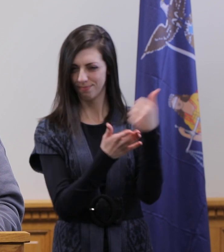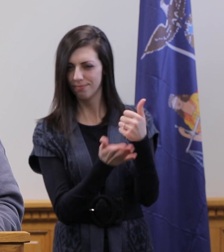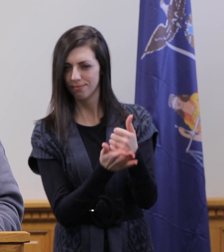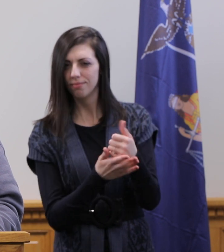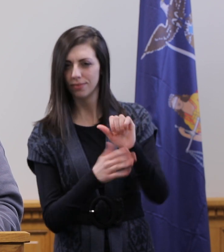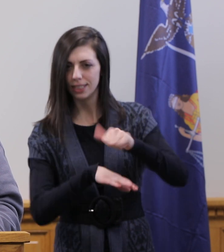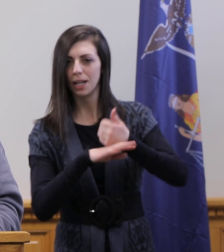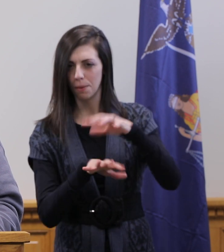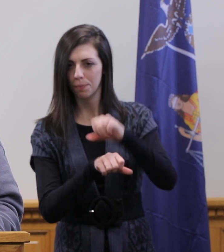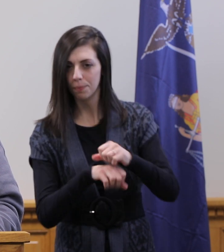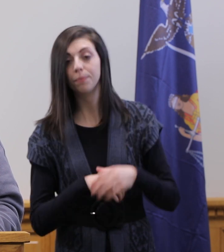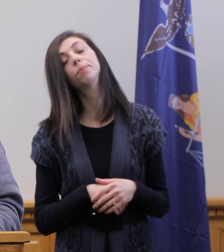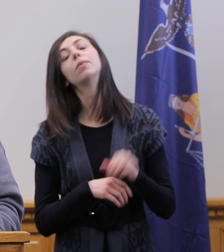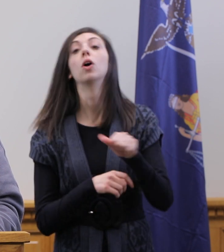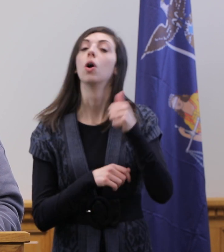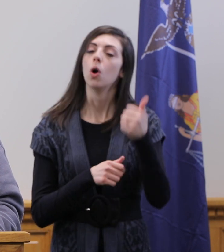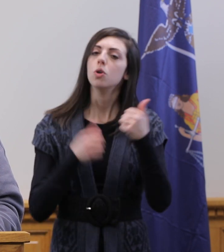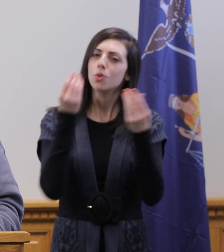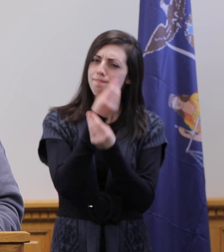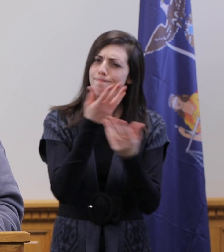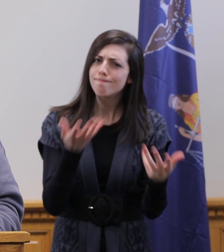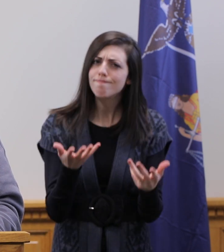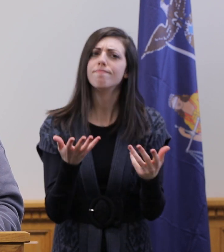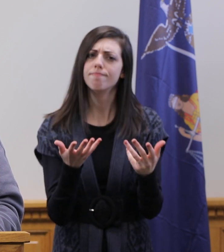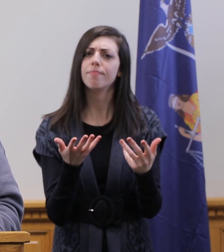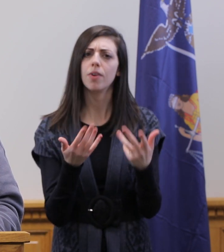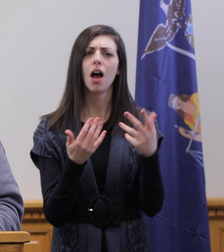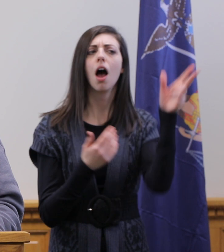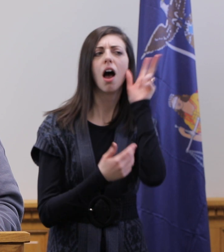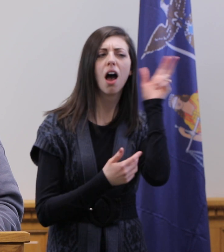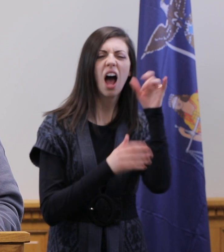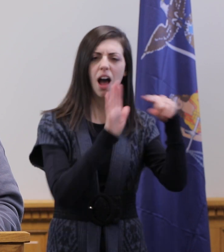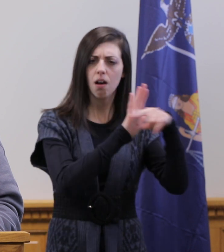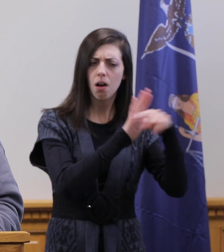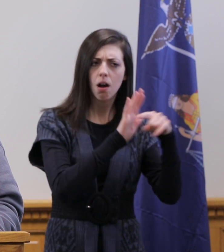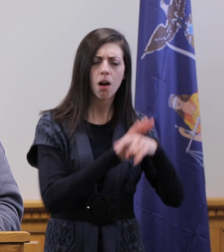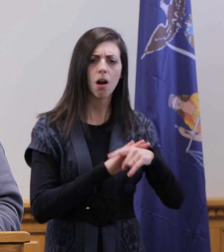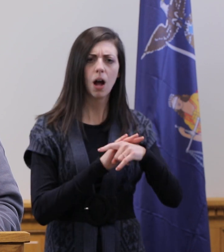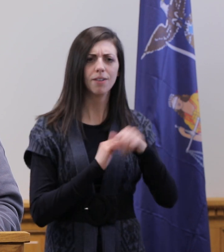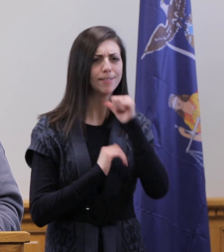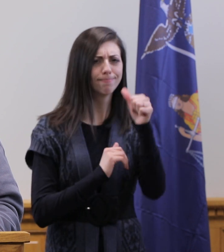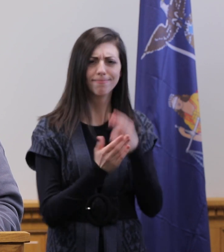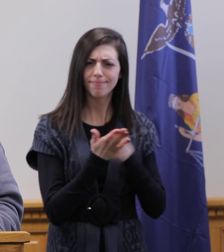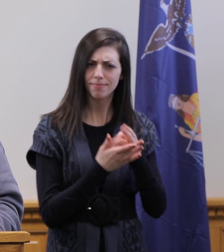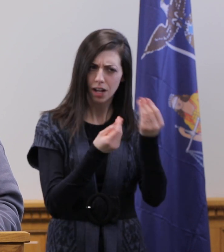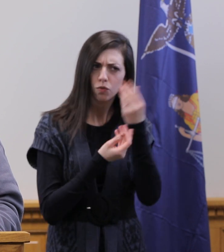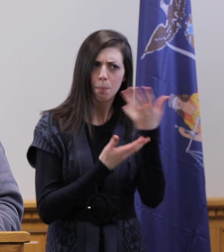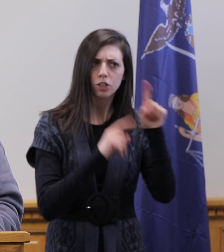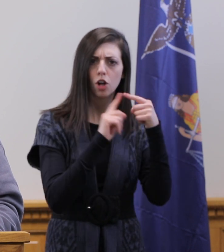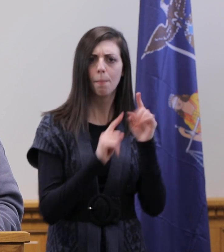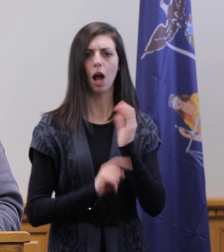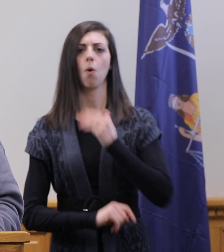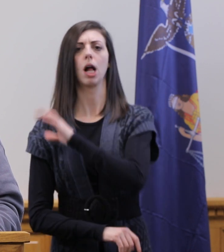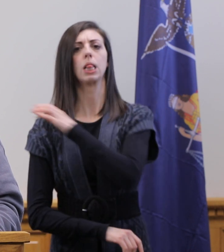Today, I also want to clear up some false information that has been circulating on social media regarding the COVID vaccination clinics. The